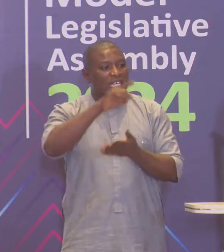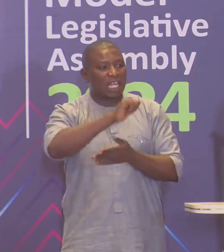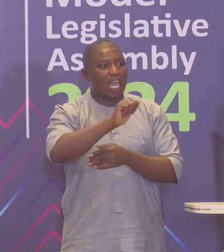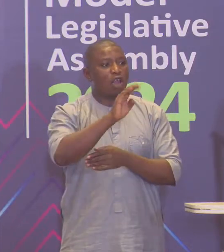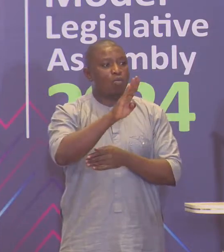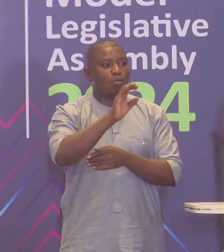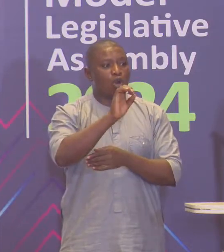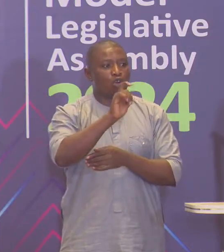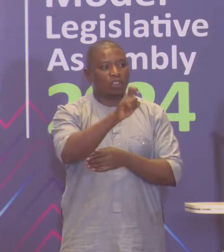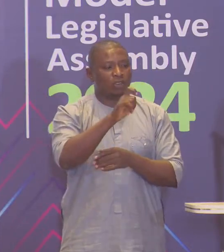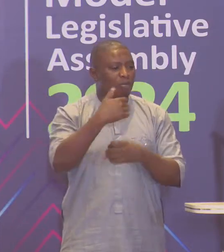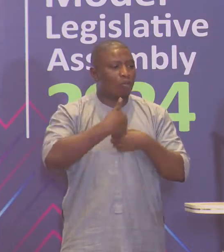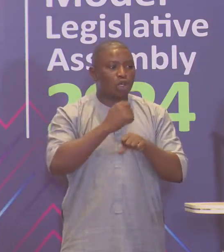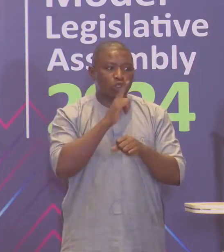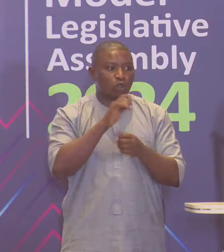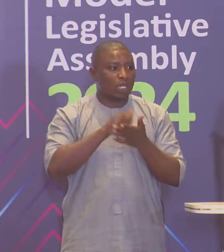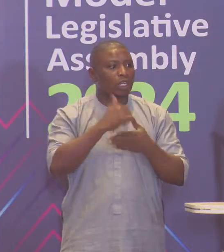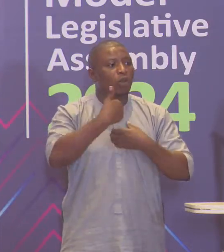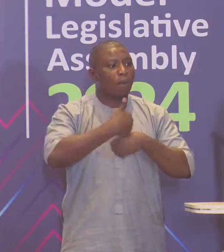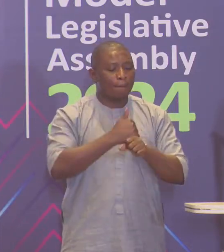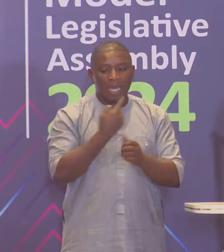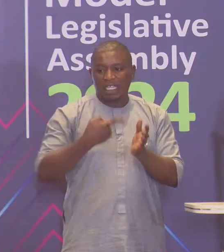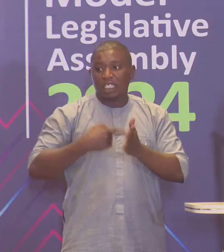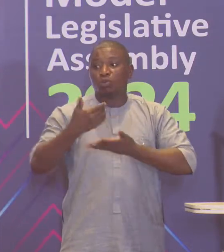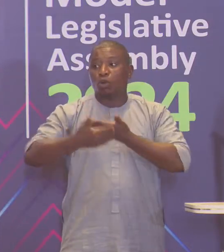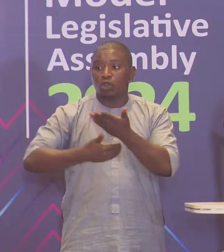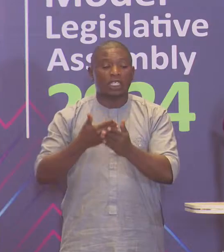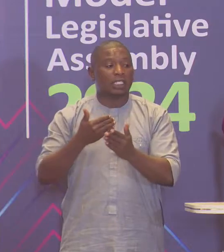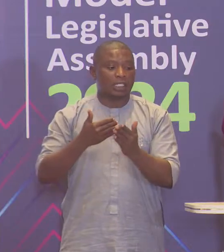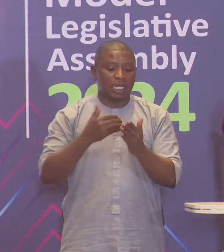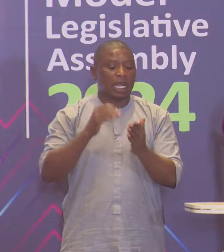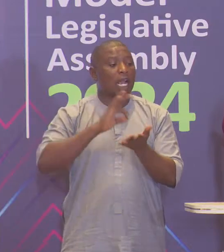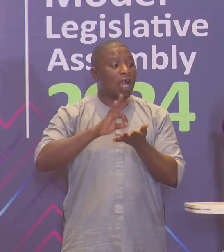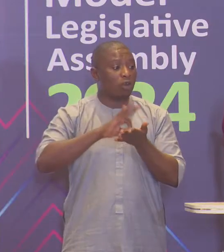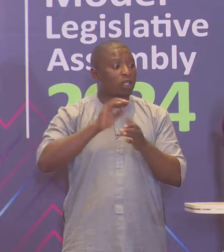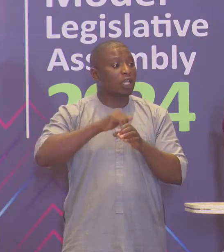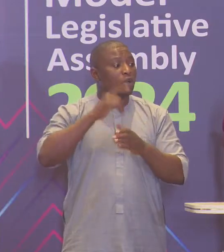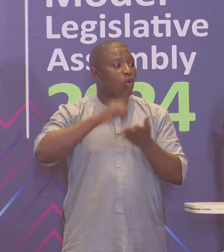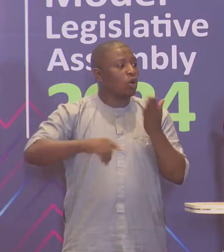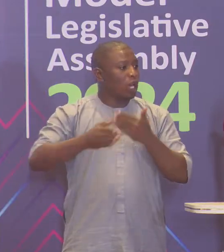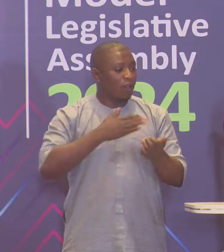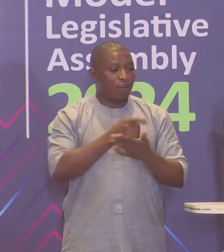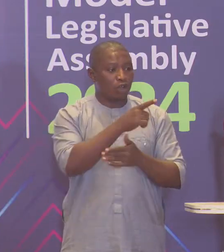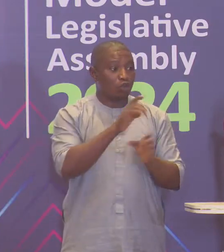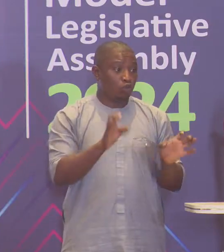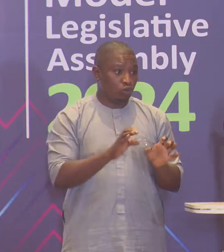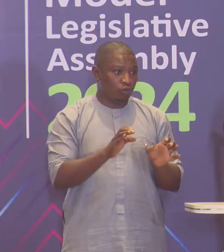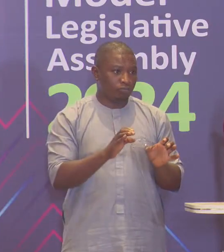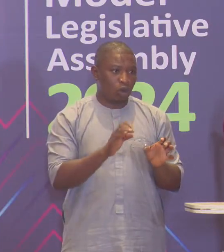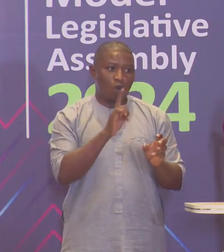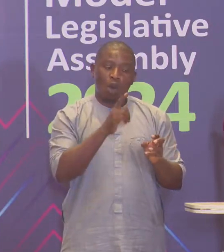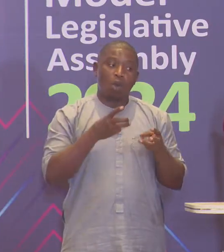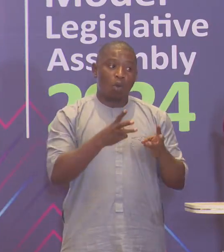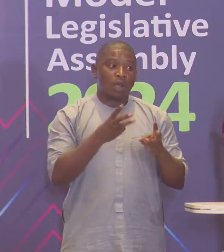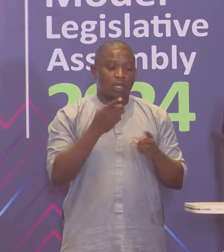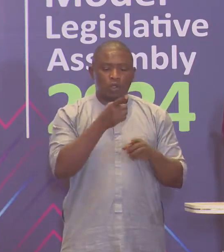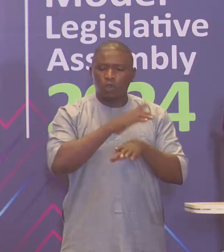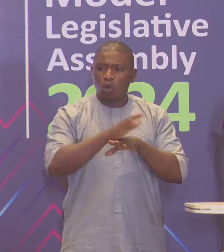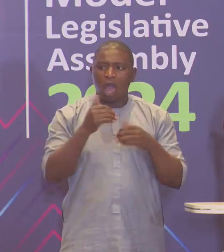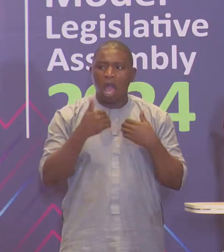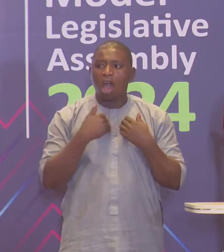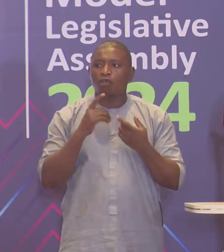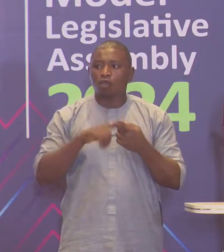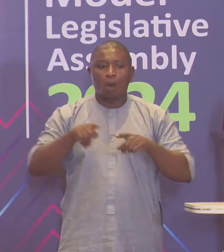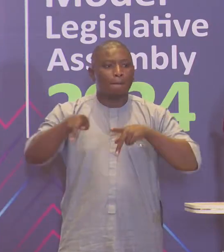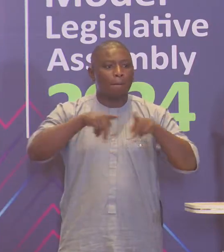that you make this process count in whatever you do from here on out. And the way you can do that, you don't have to